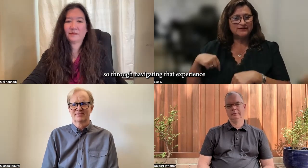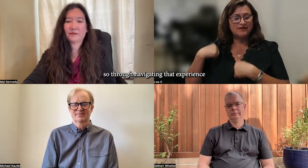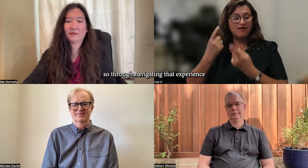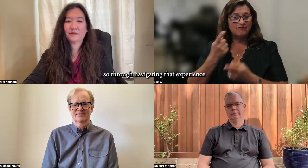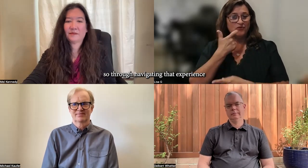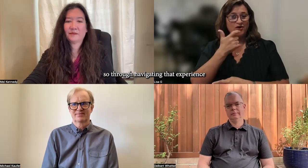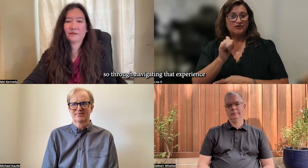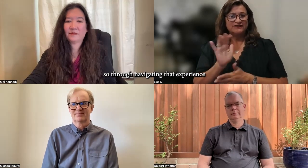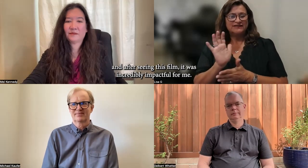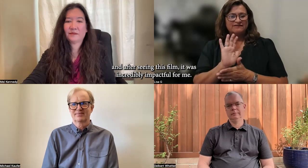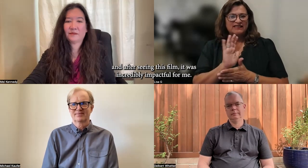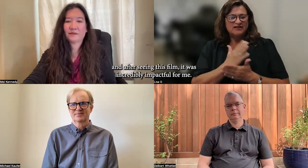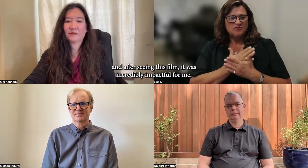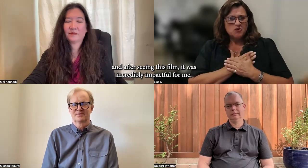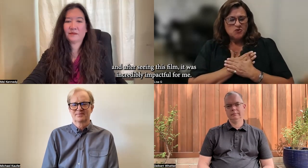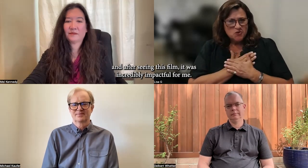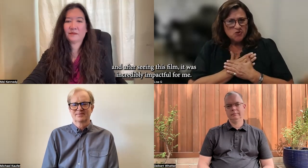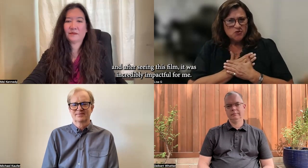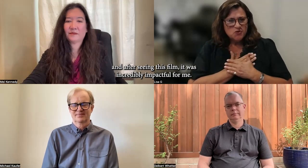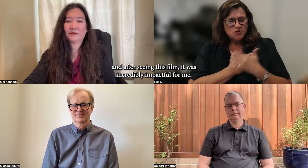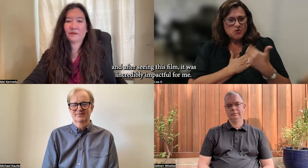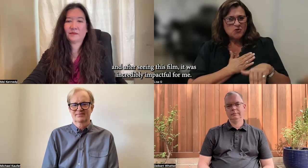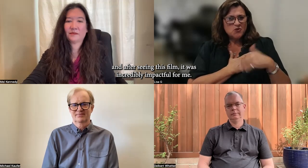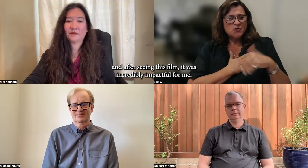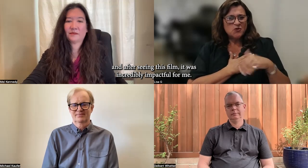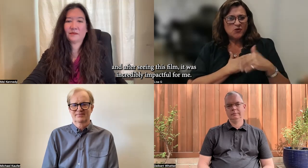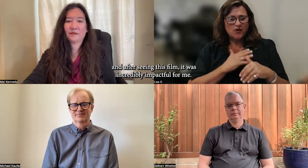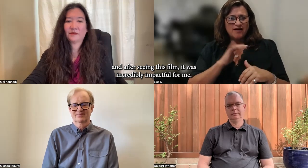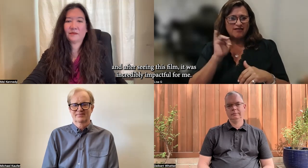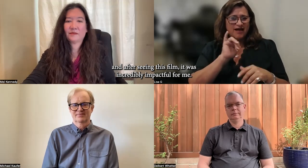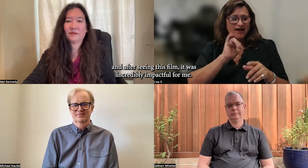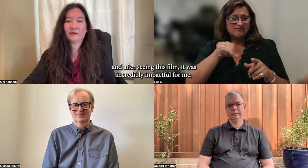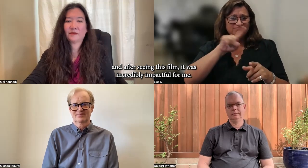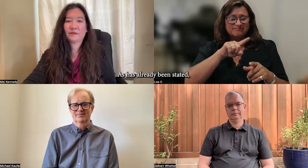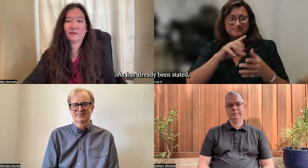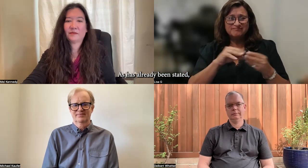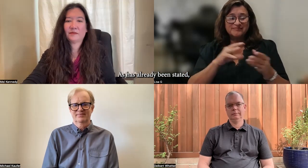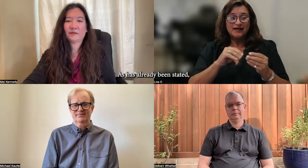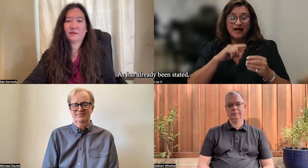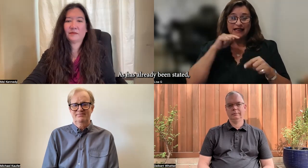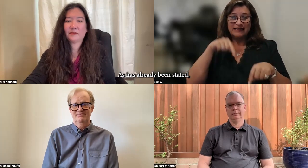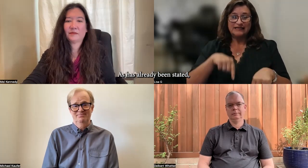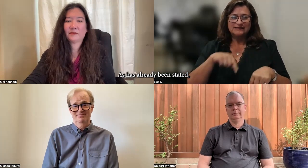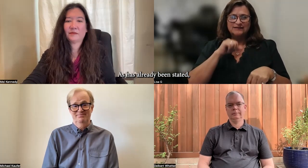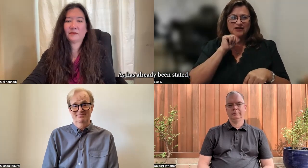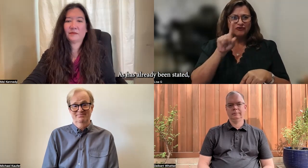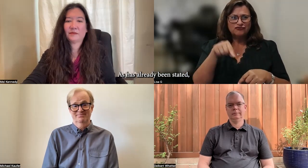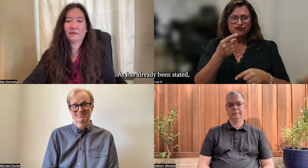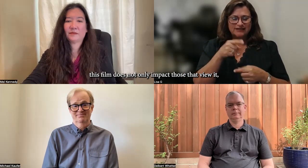experience, and after seeing this film, it was incredibly impactful for me. As has already been stated,